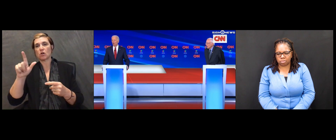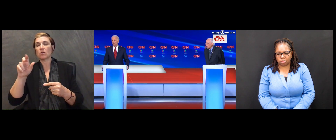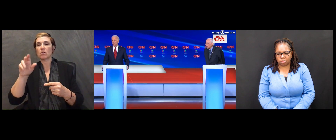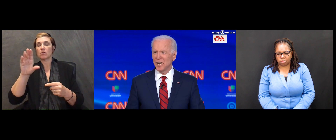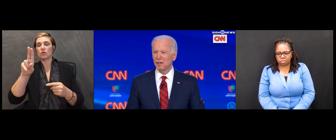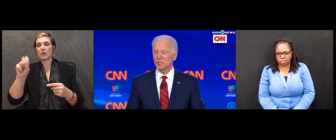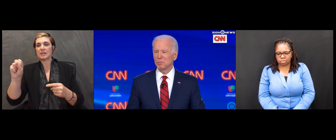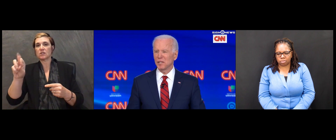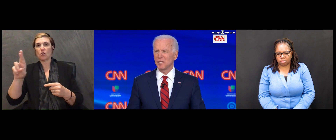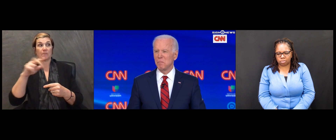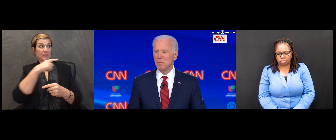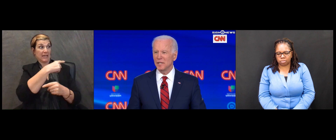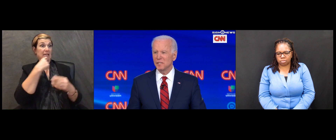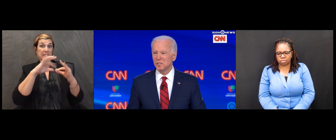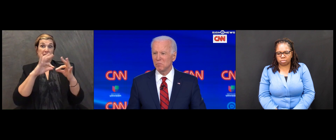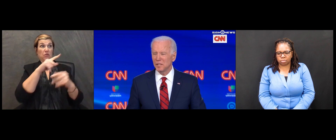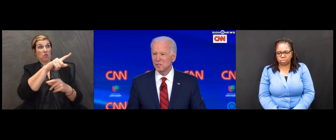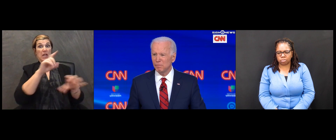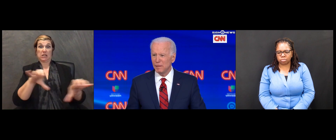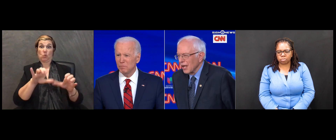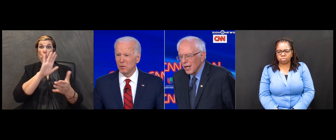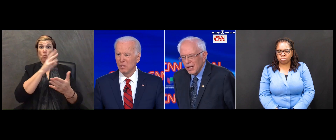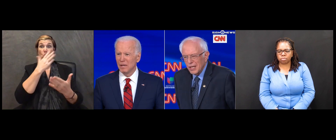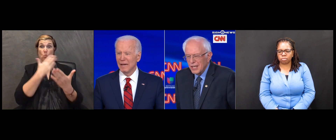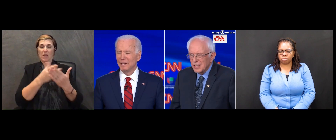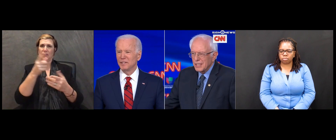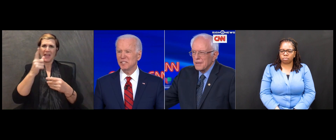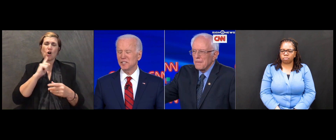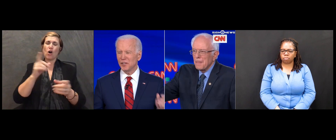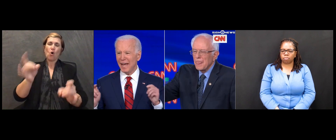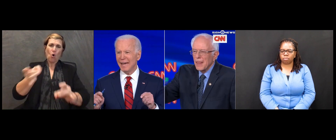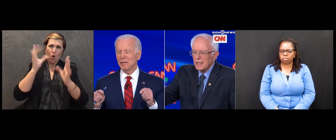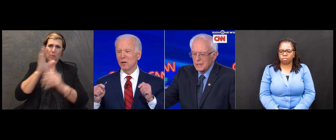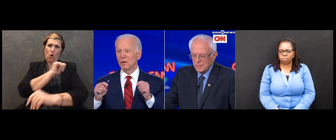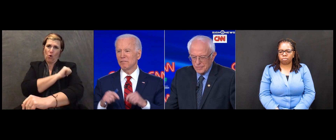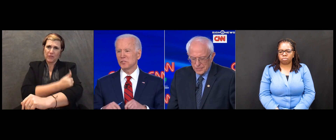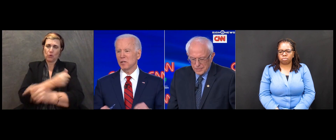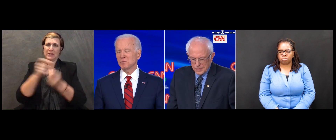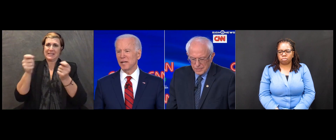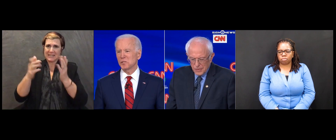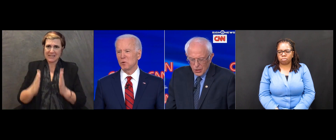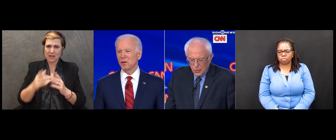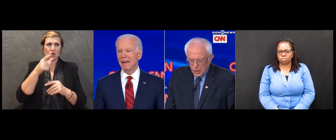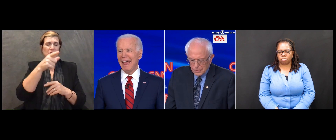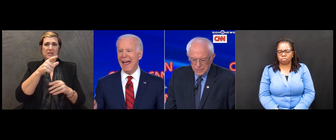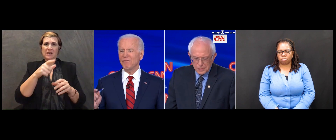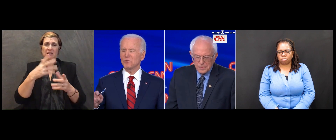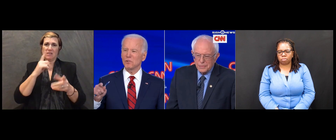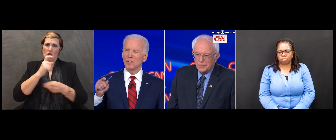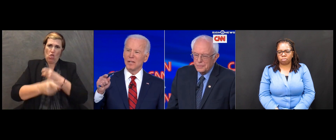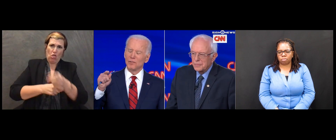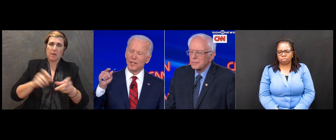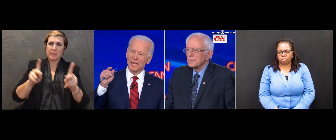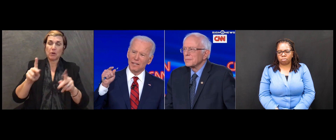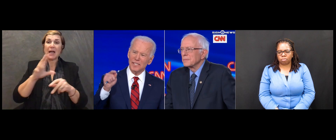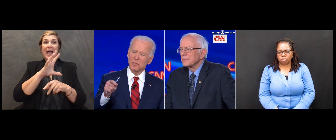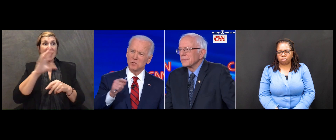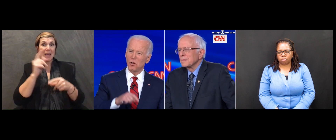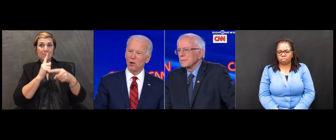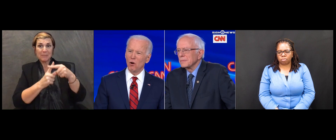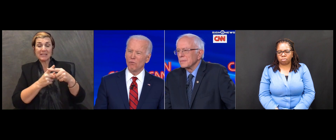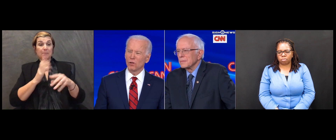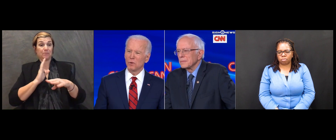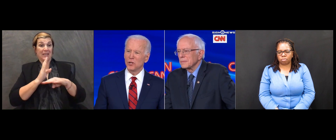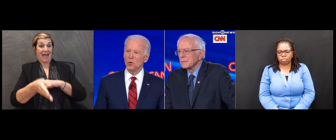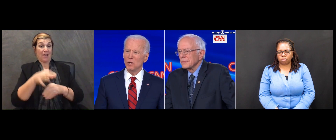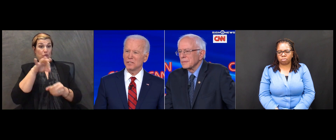an awful dictatorship killing millions and millions of people. And in addition to that, we have a circumstance where after the election was